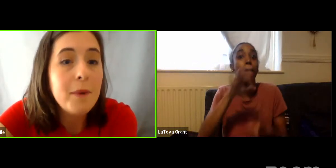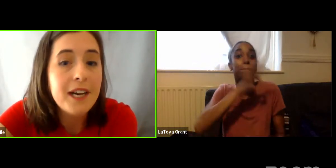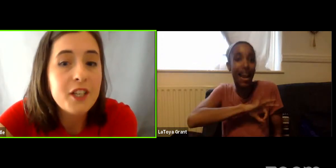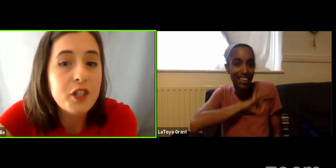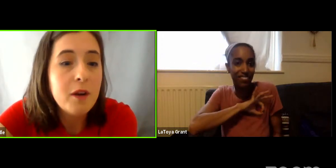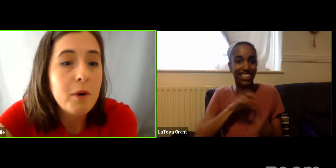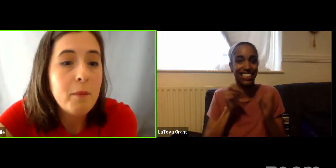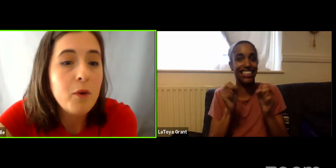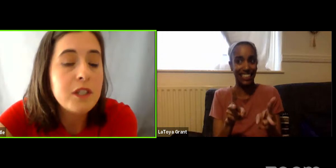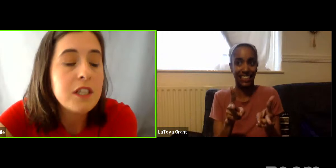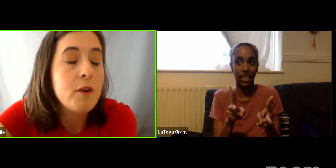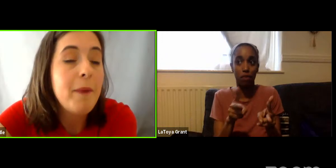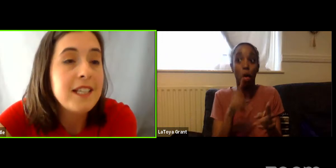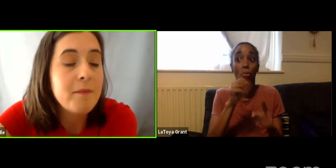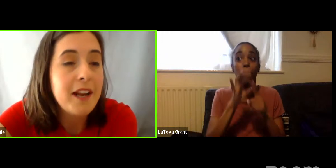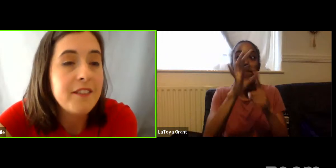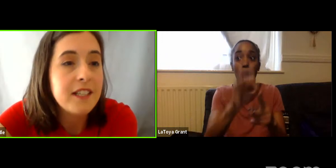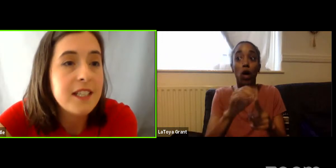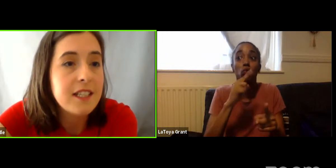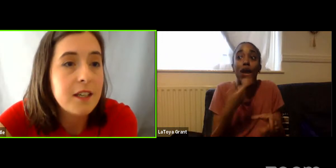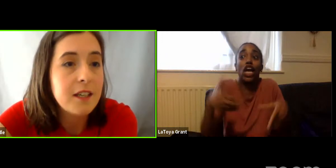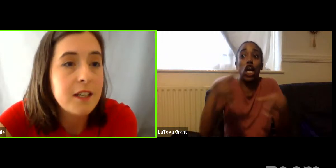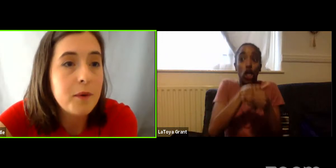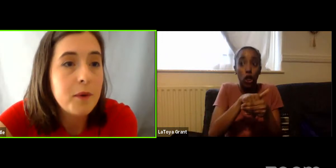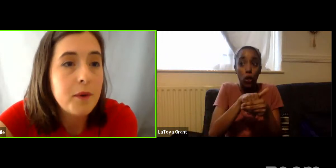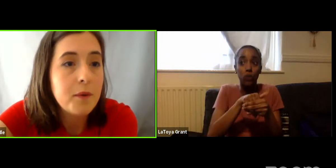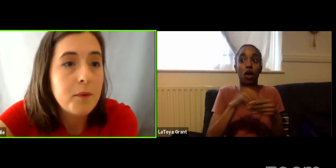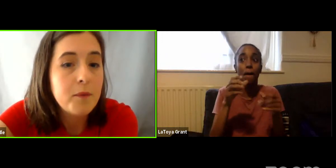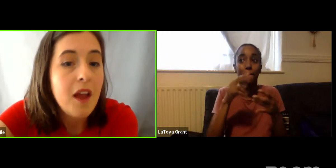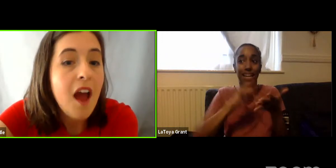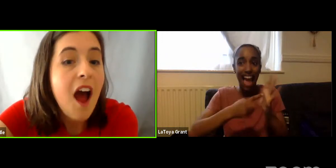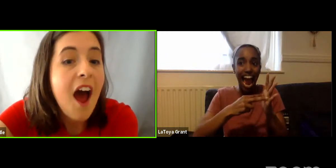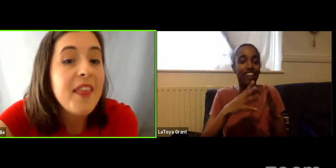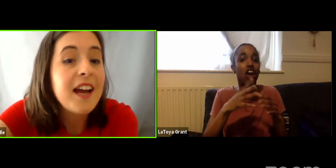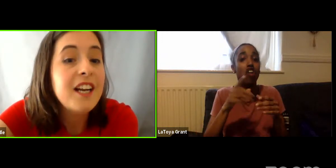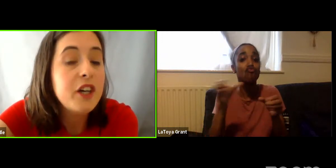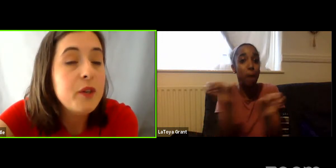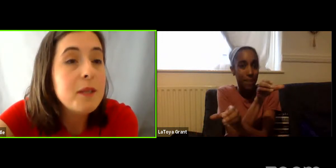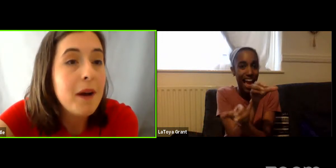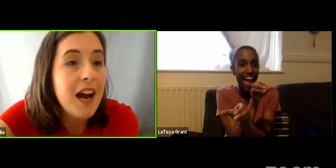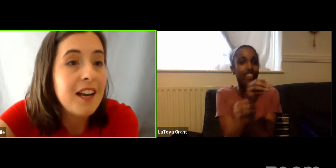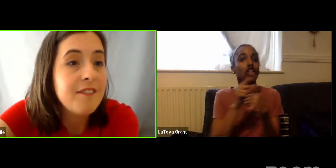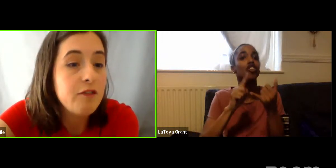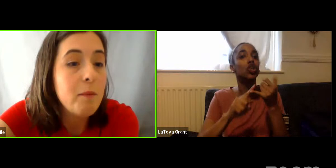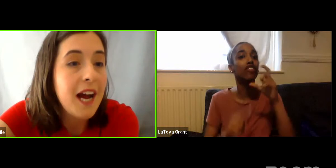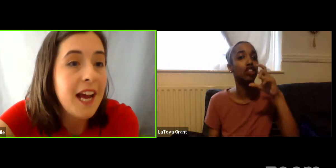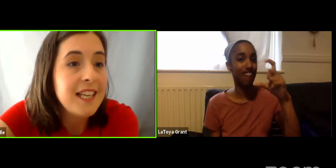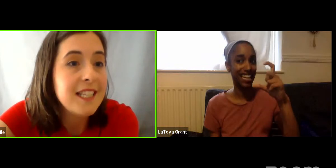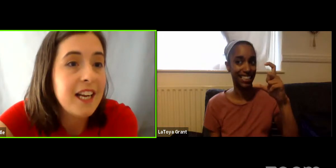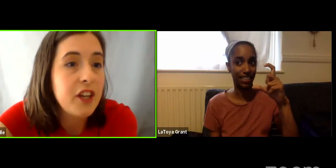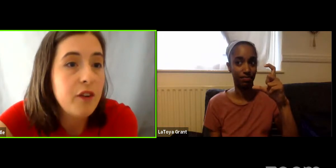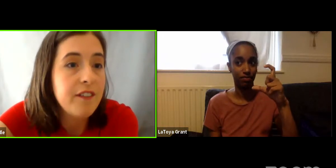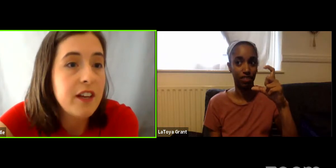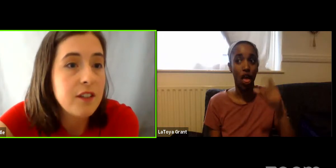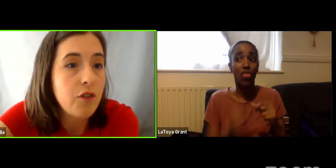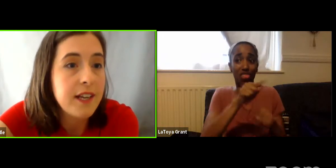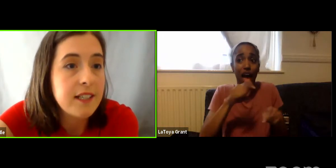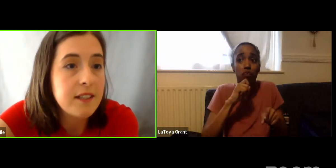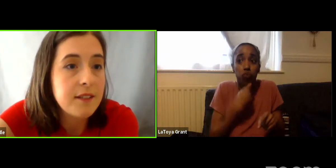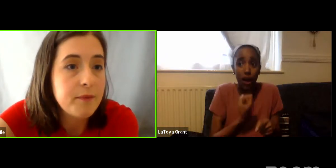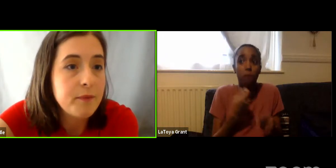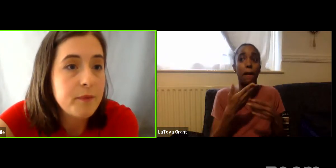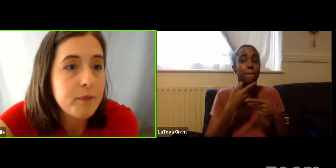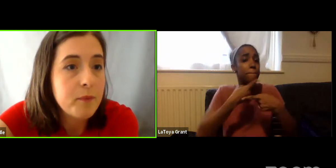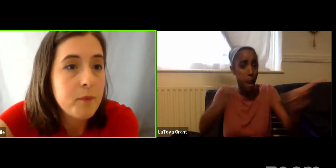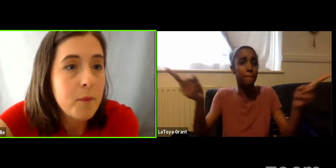will publish proposals for a better benefit system. And that includes a plan for replacing universal